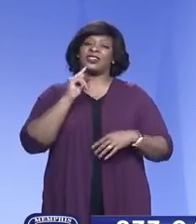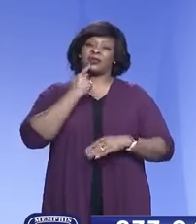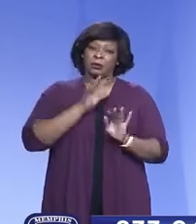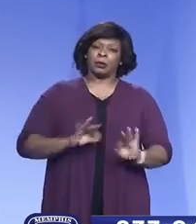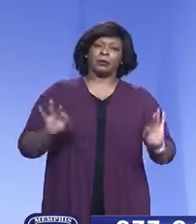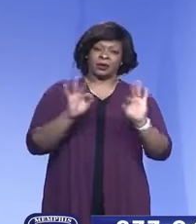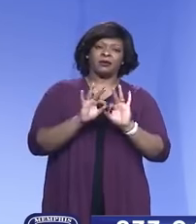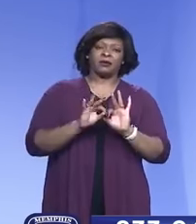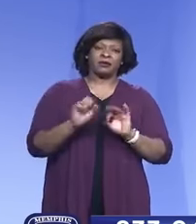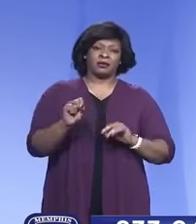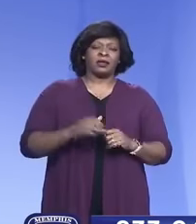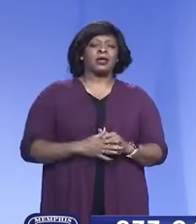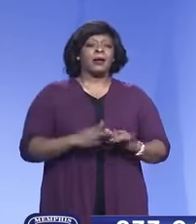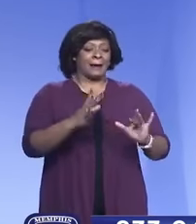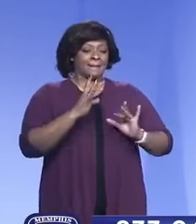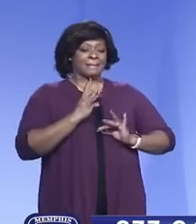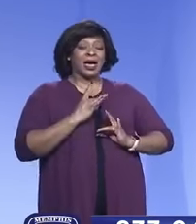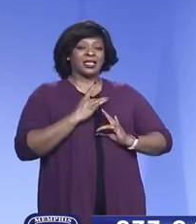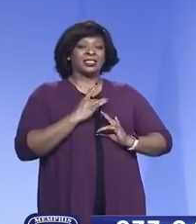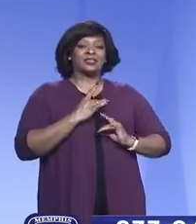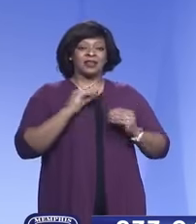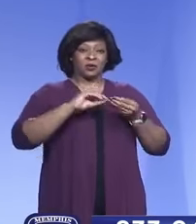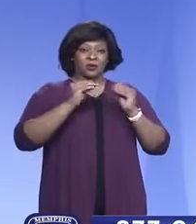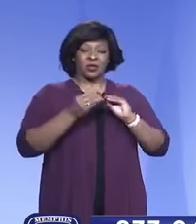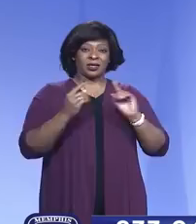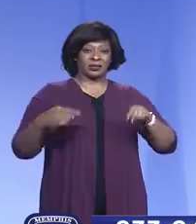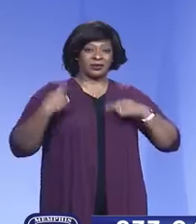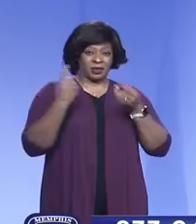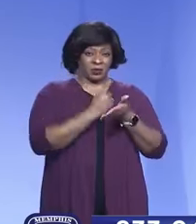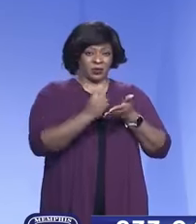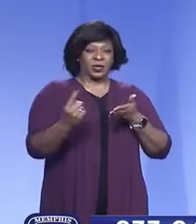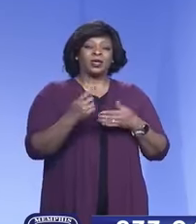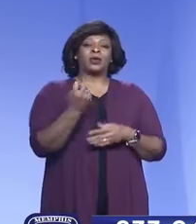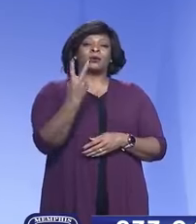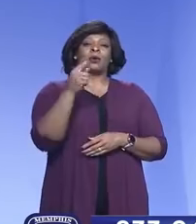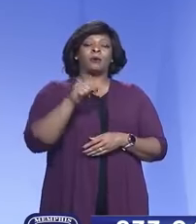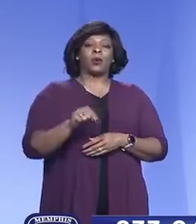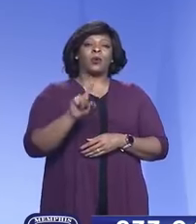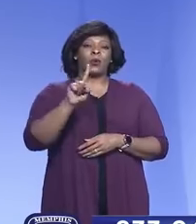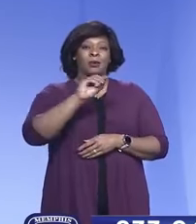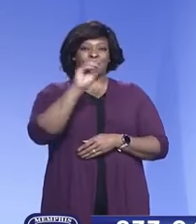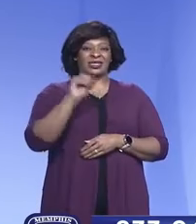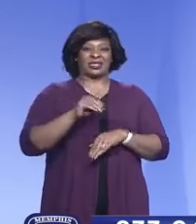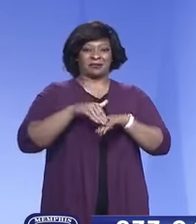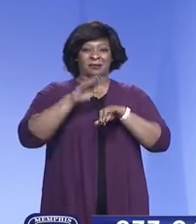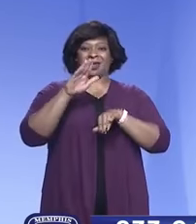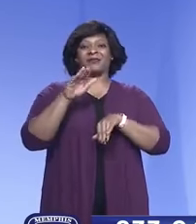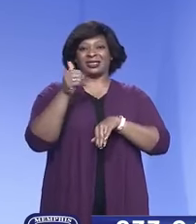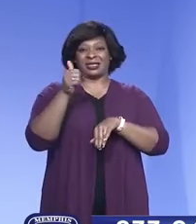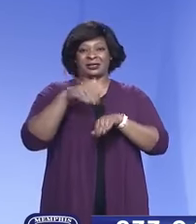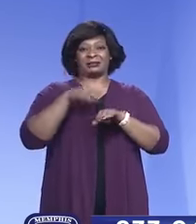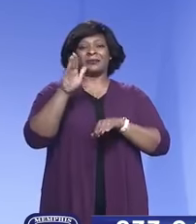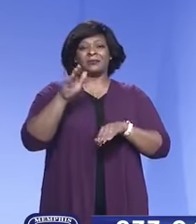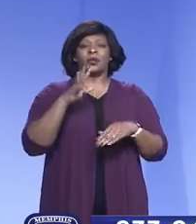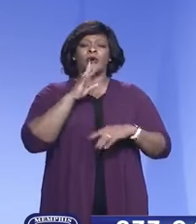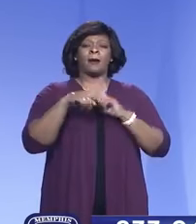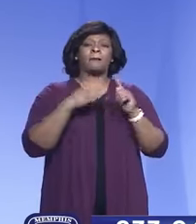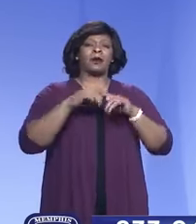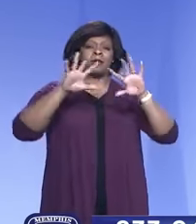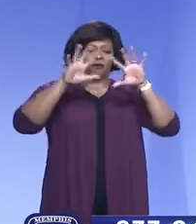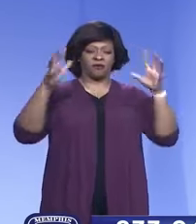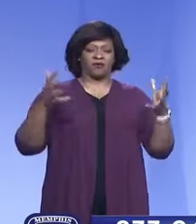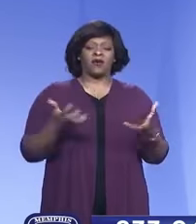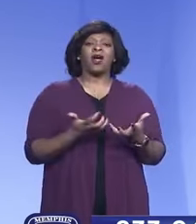And our current positivity rate for the past week is 12.1%. But I just want to talk about the